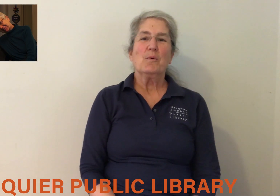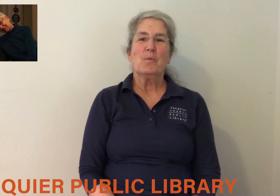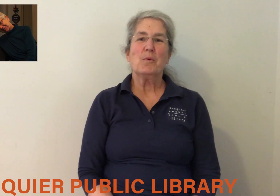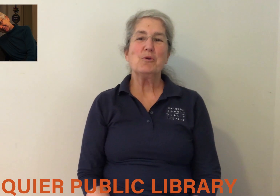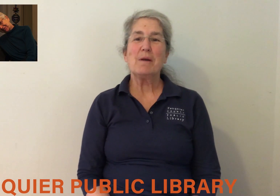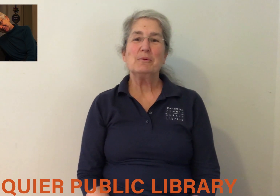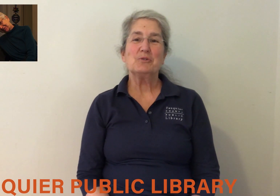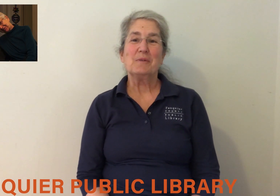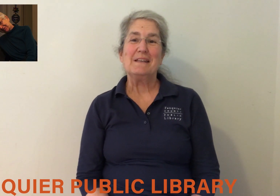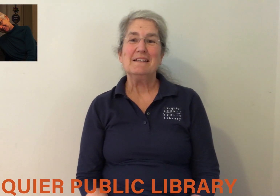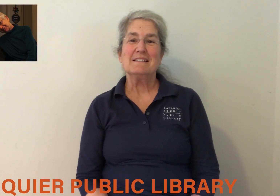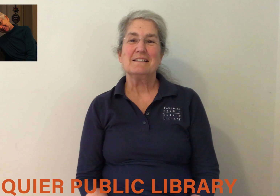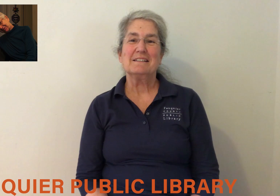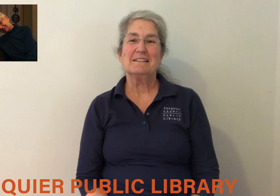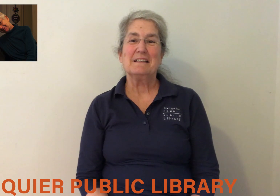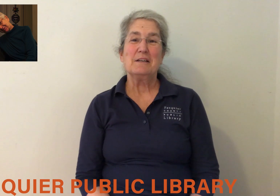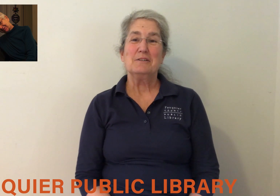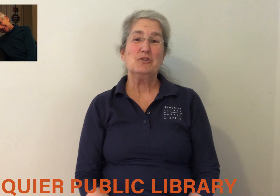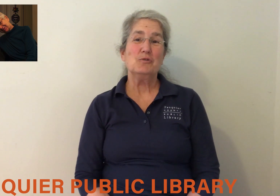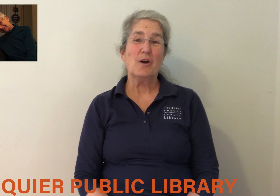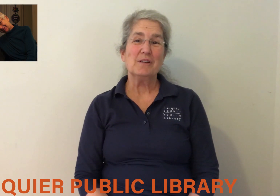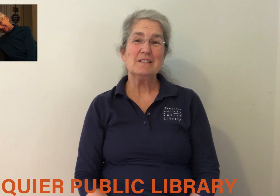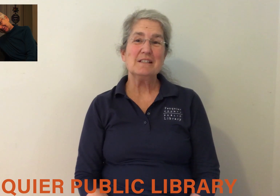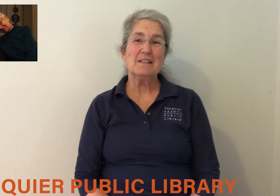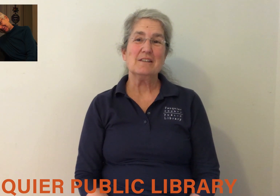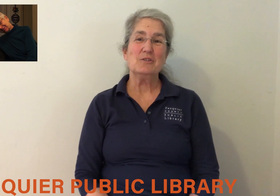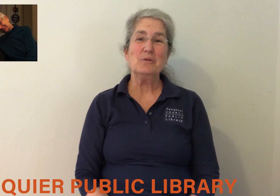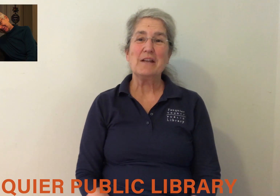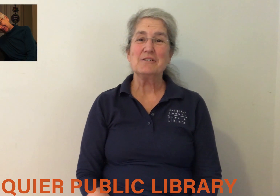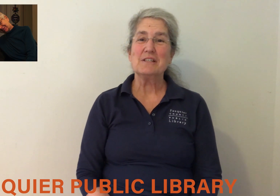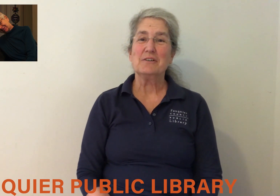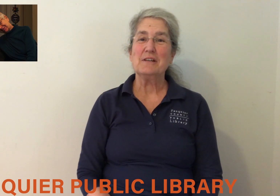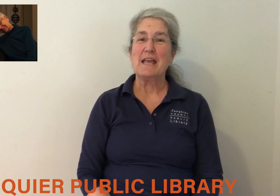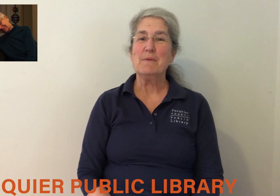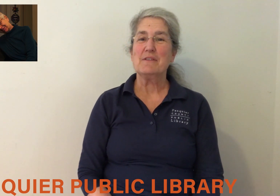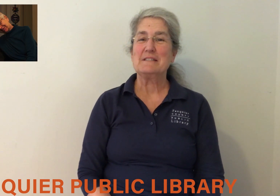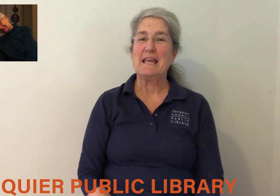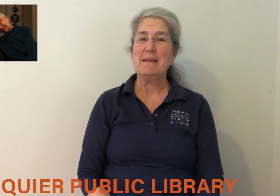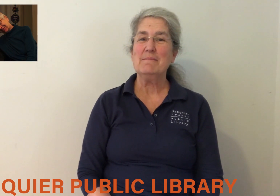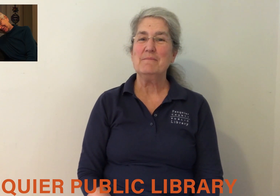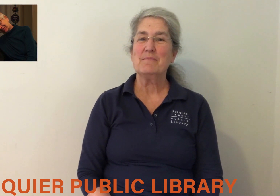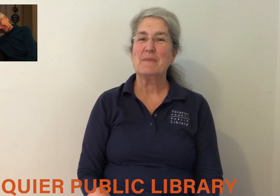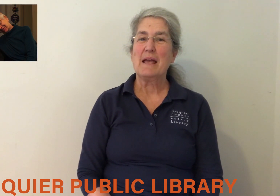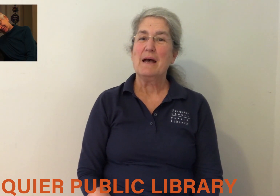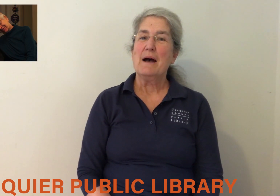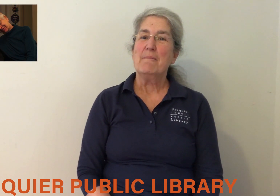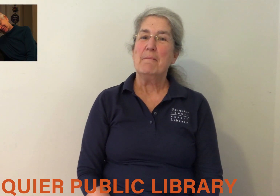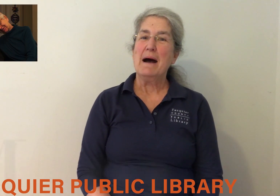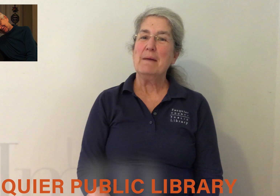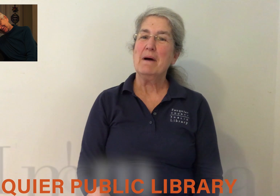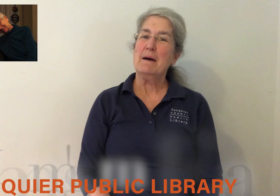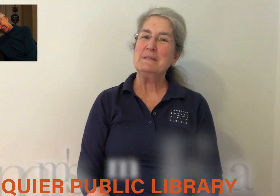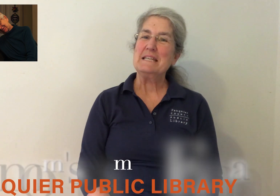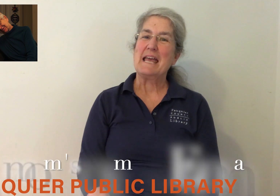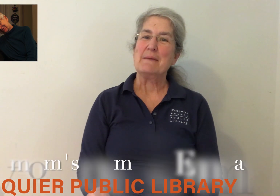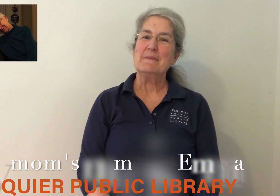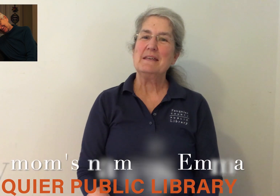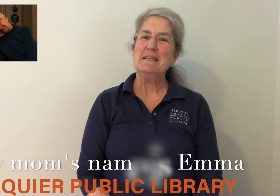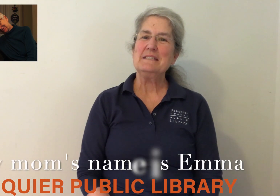Were you able to read it? Did you notice that 2 letters in her name are the same? My mom's name is